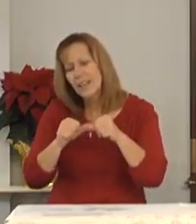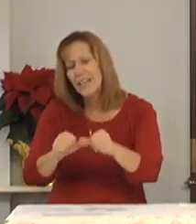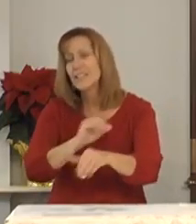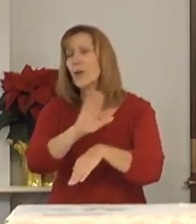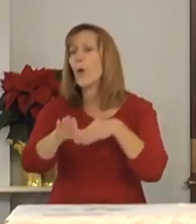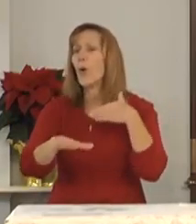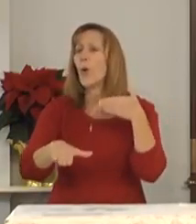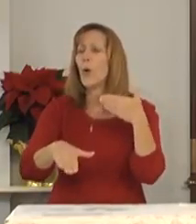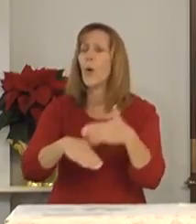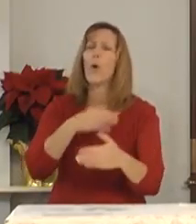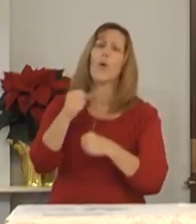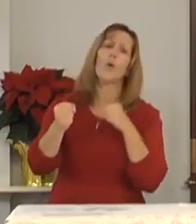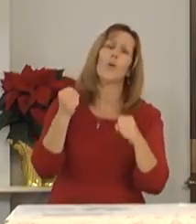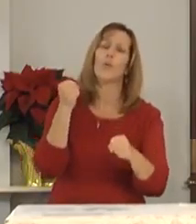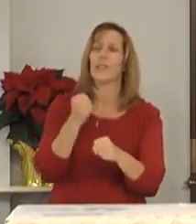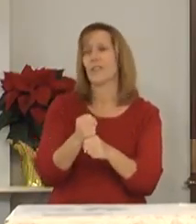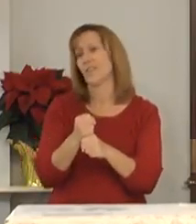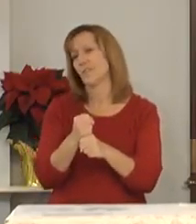year"?